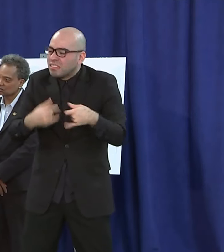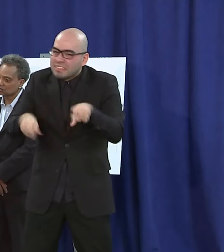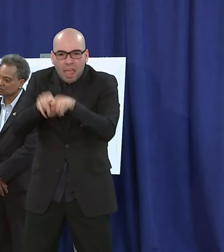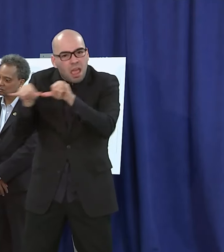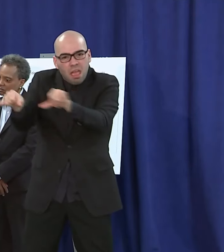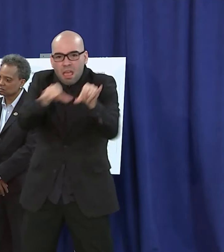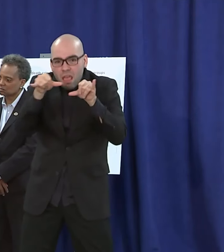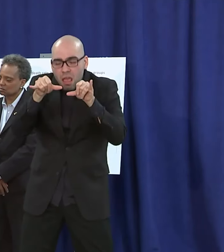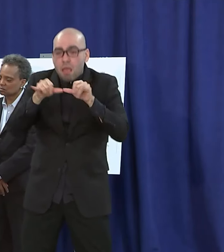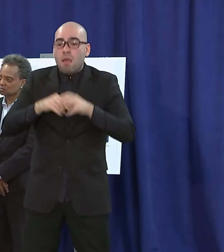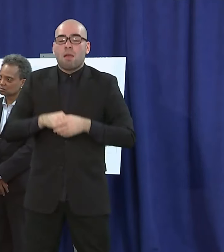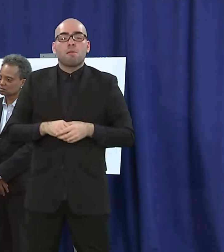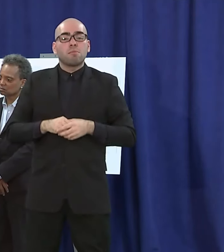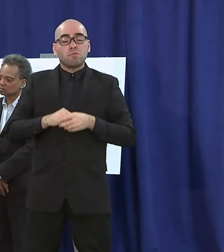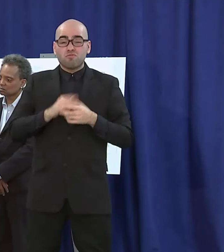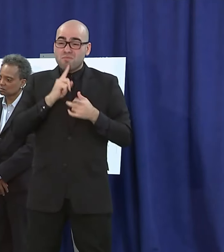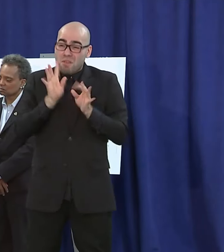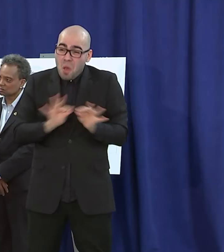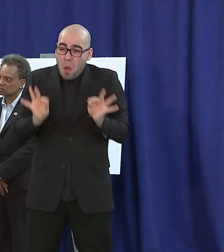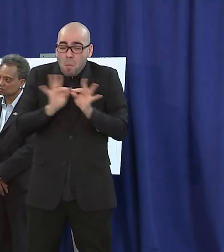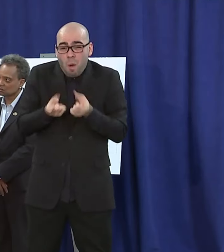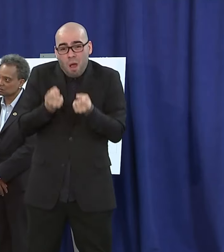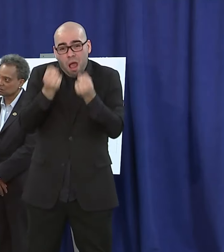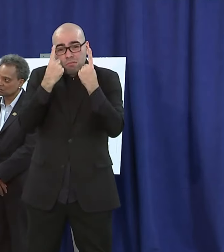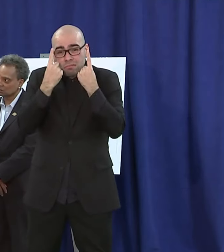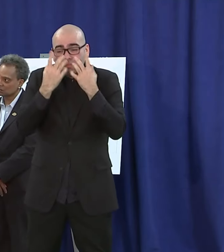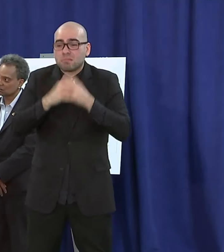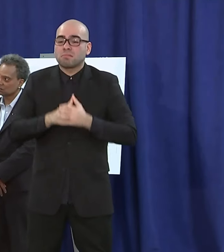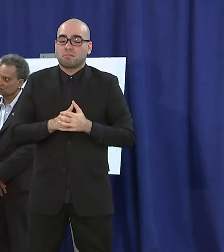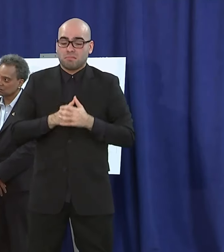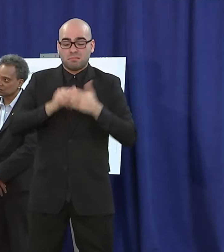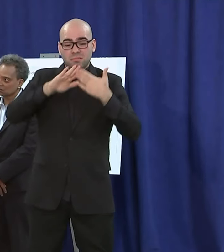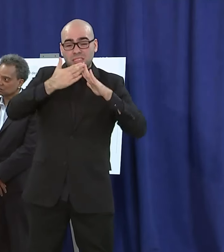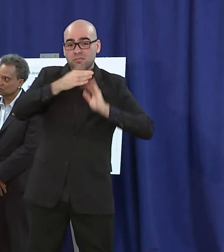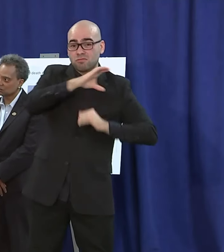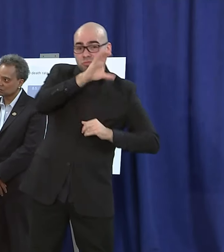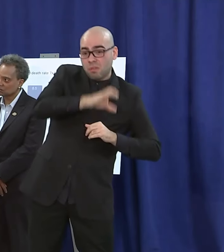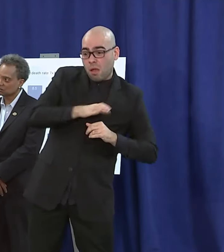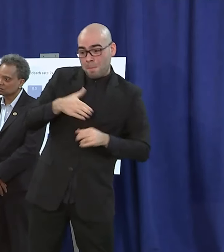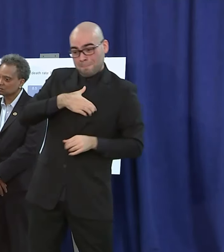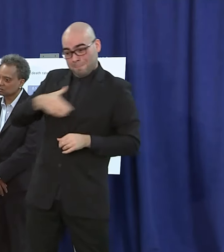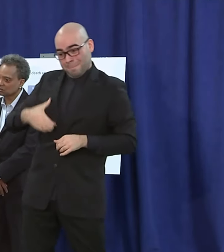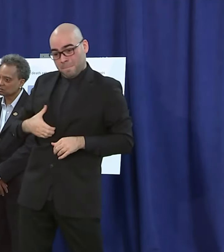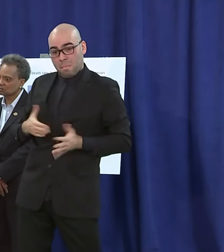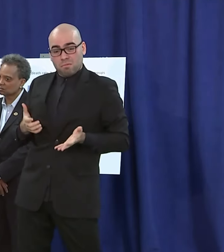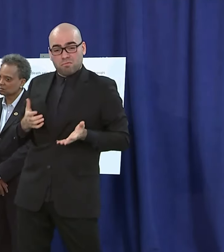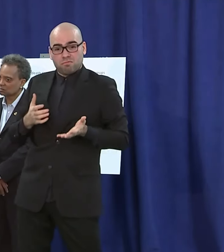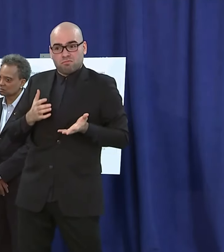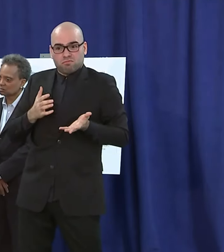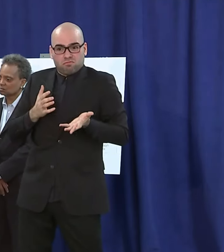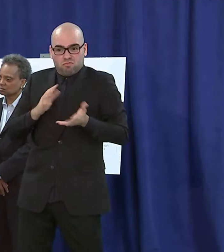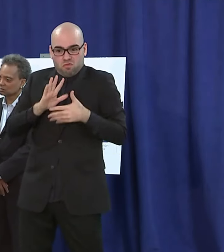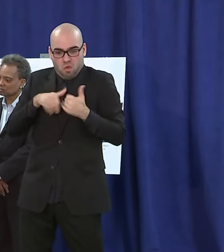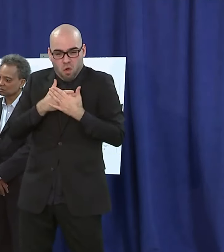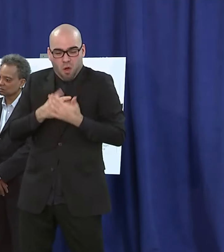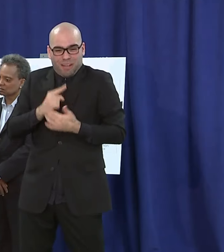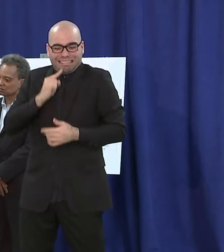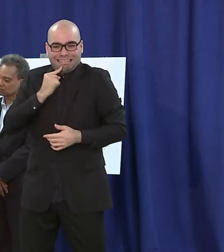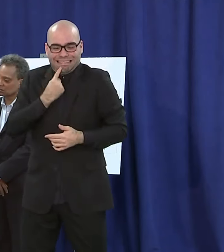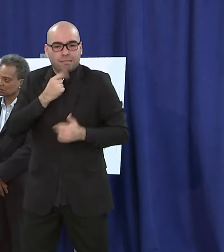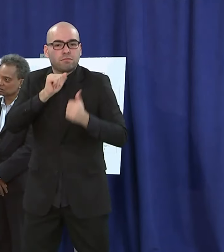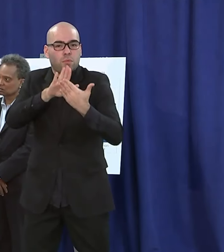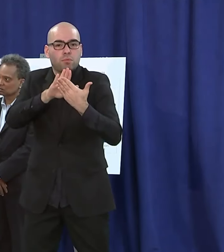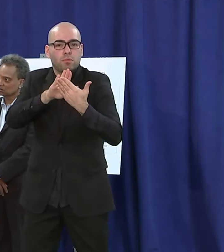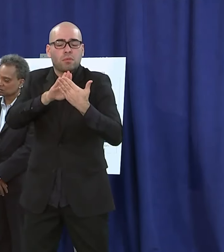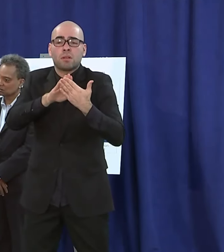additional thing. And it's important to hear the messaging today that the city and the mayor are taking this seriously and putting actions in place. This is not